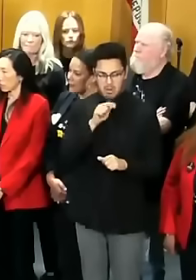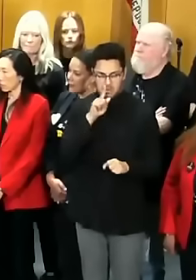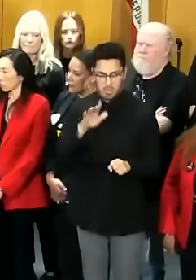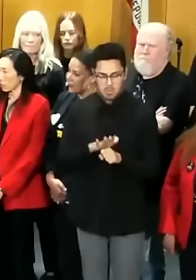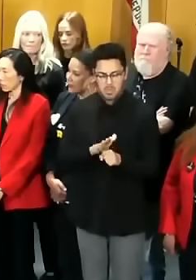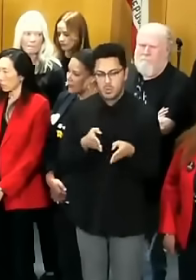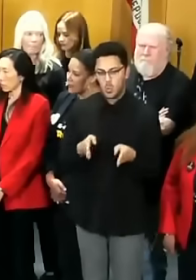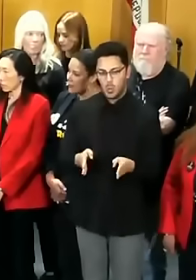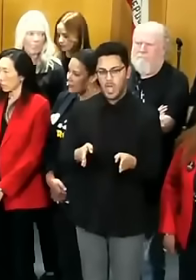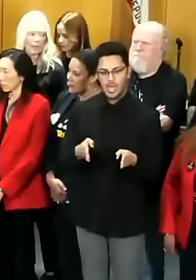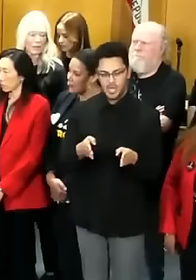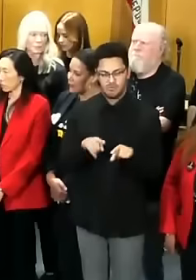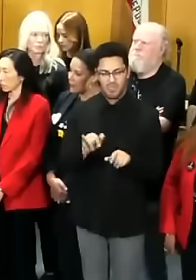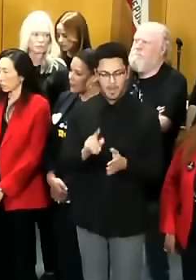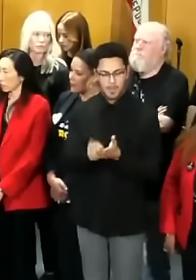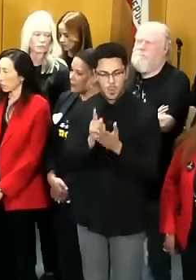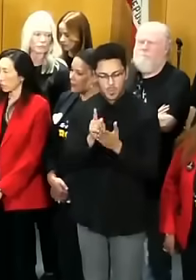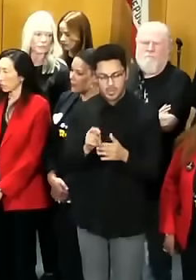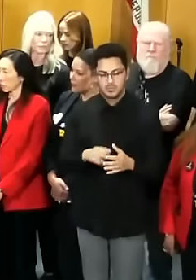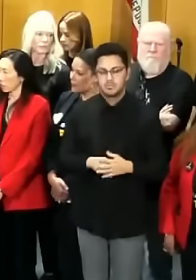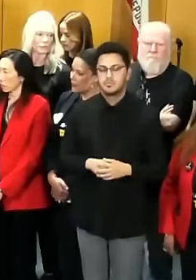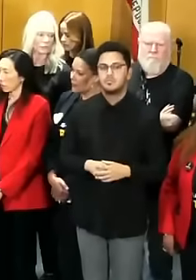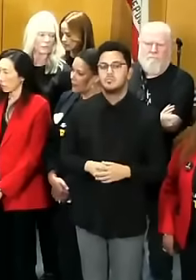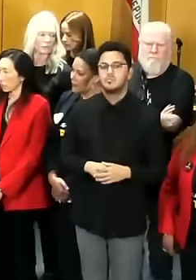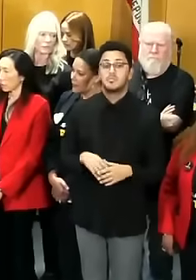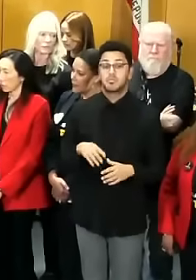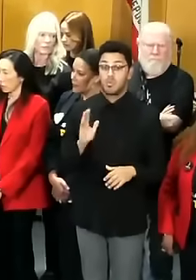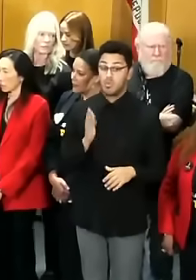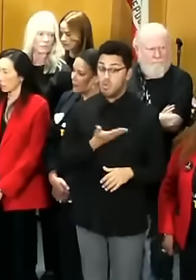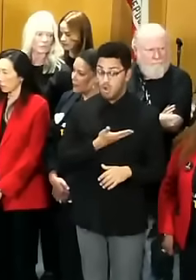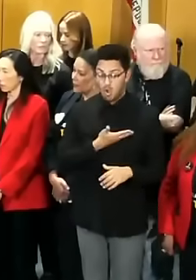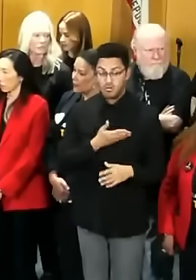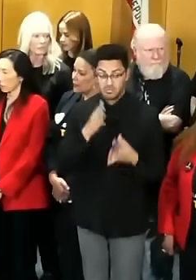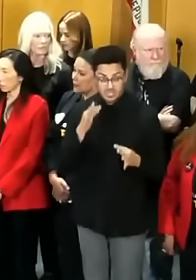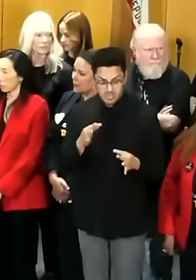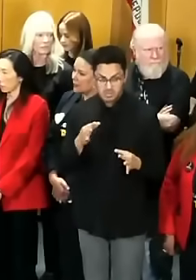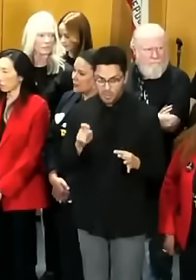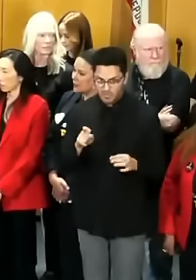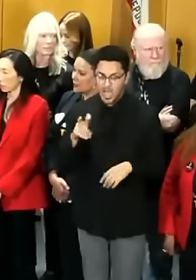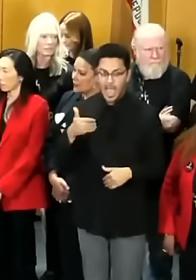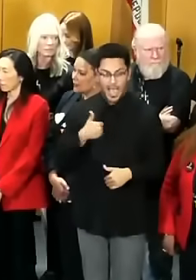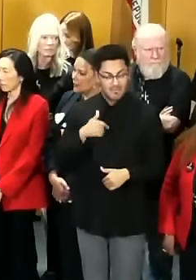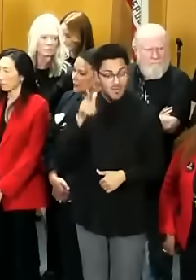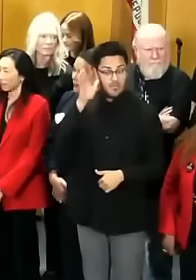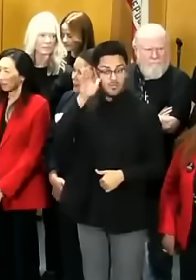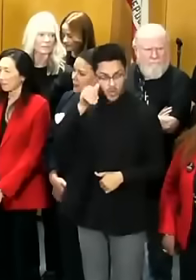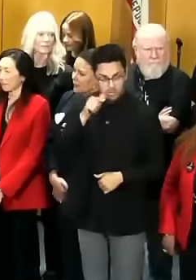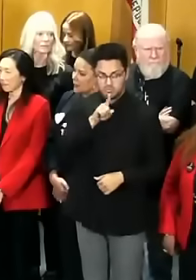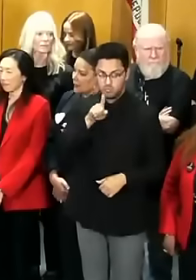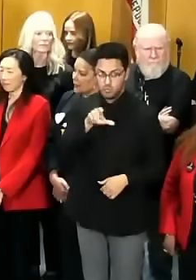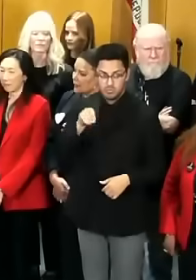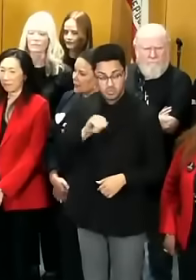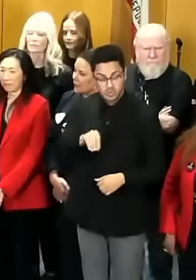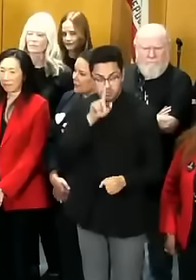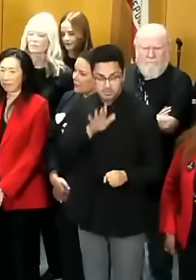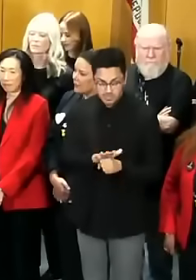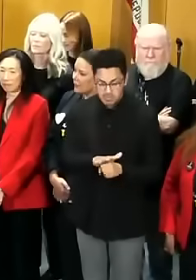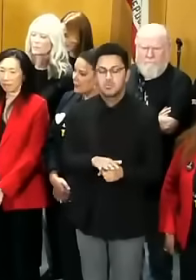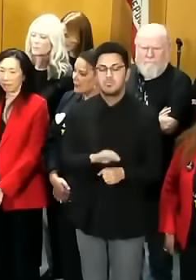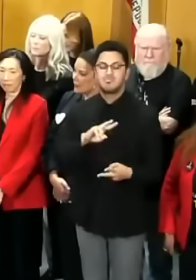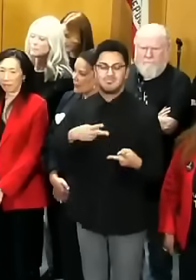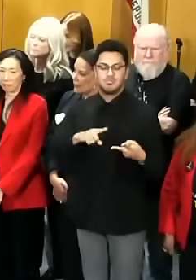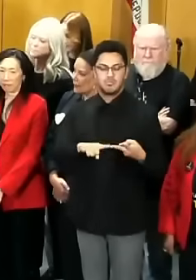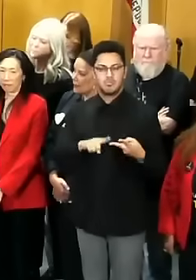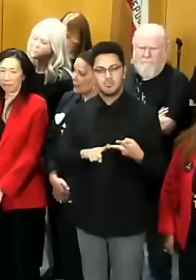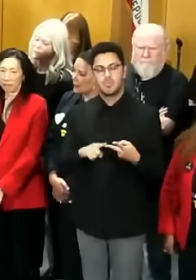way prior to that moment. And our position was it had to be a firm commitment. And that's what it is now. It's a firm commitment. And the other piece was the